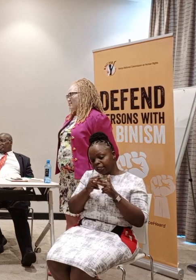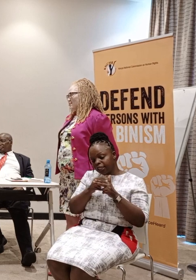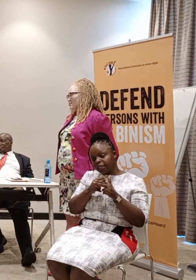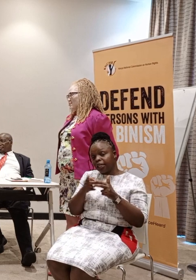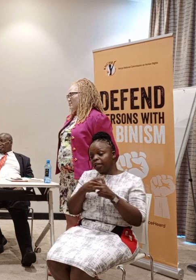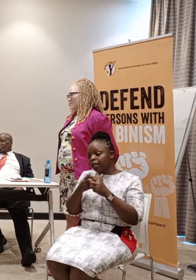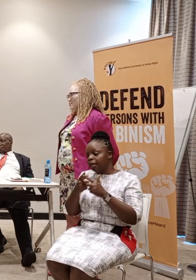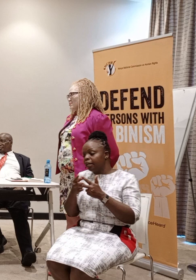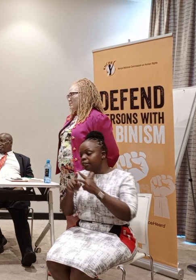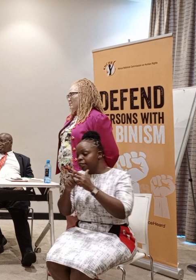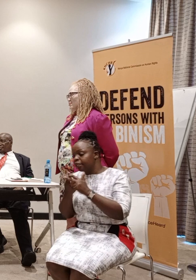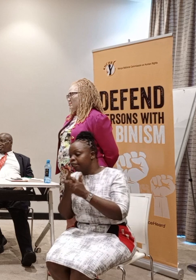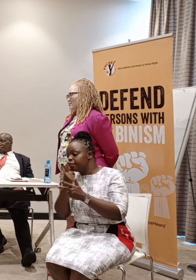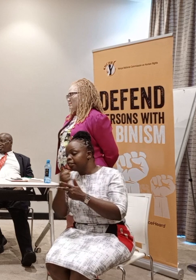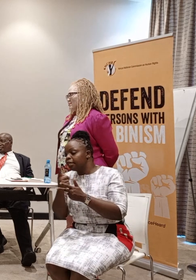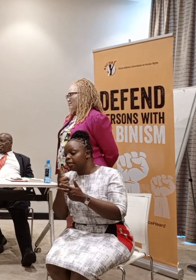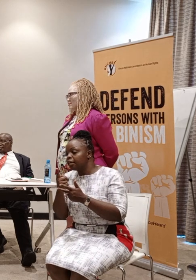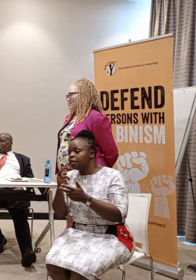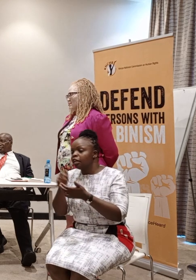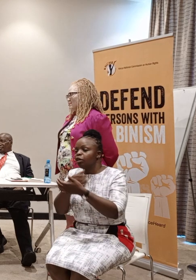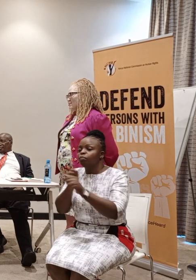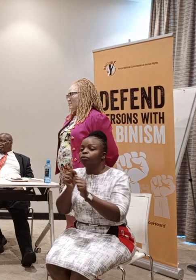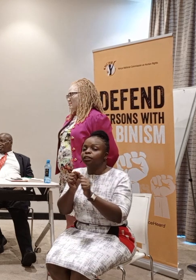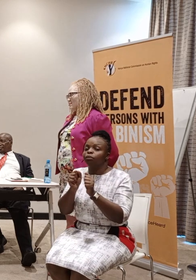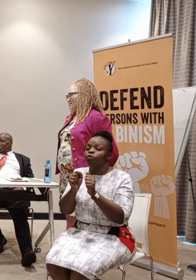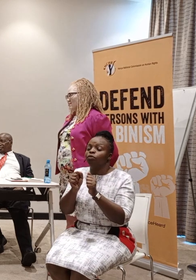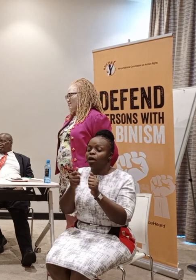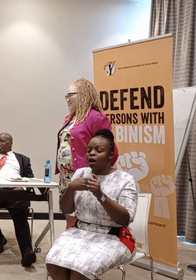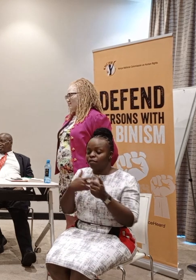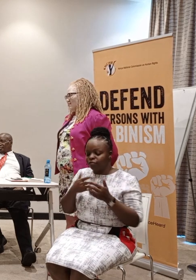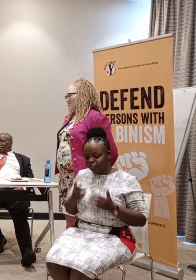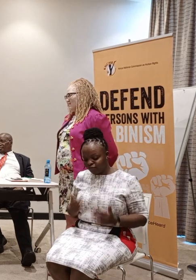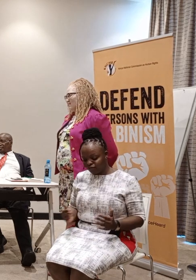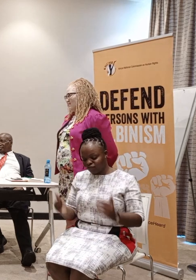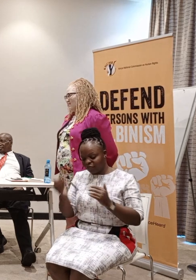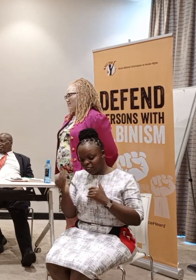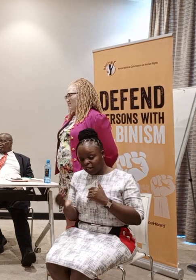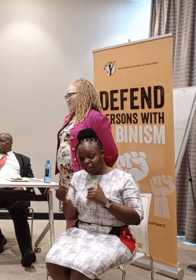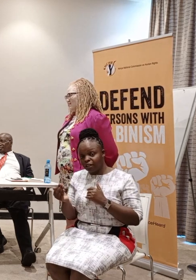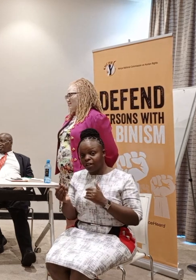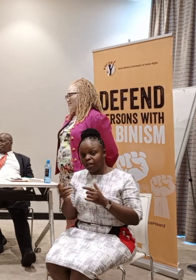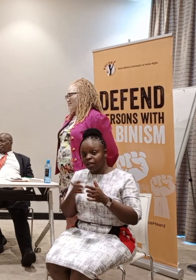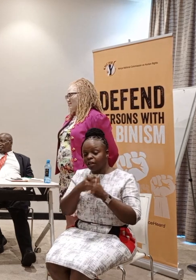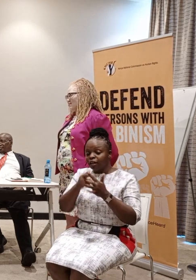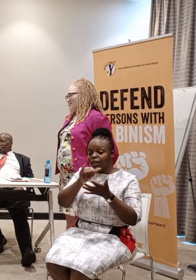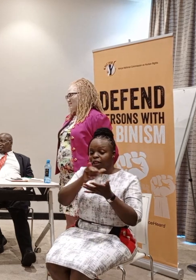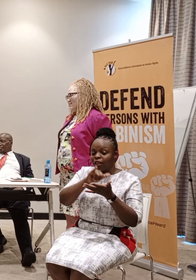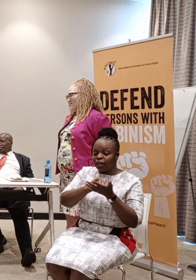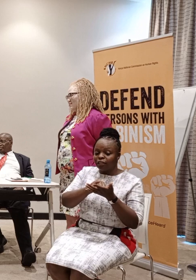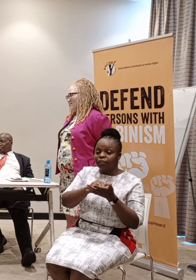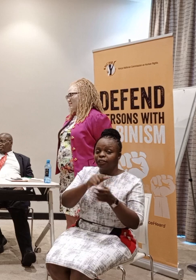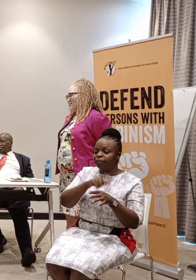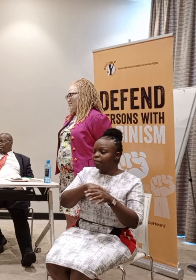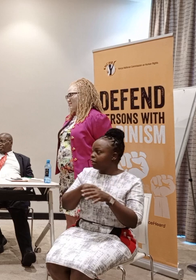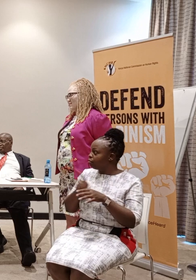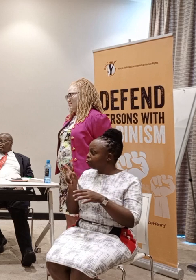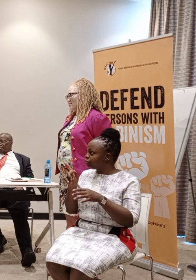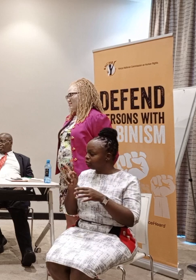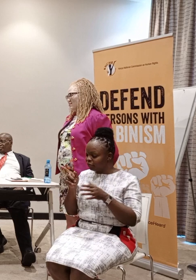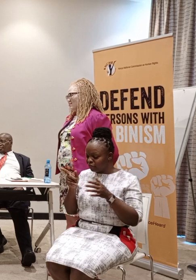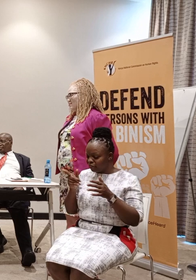saying, I cannot sire a child. So again in Kikuyu they say, Bora de data. Yani mimi